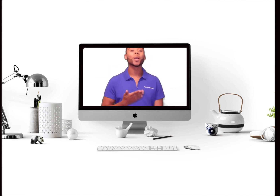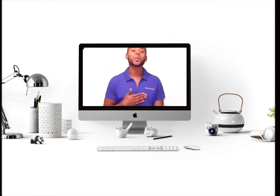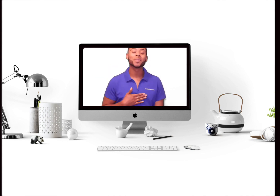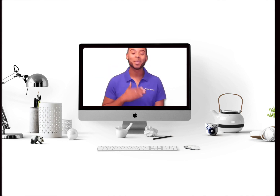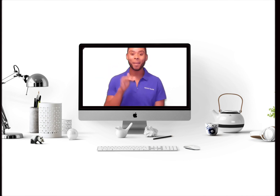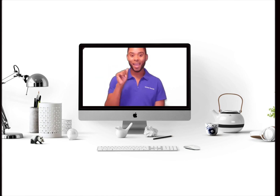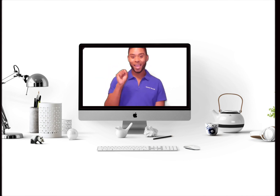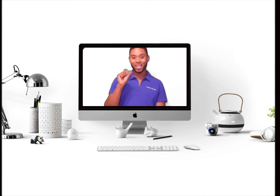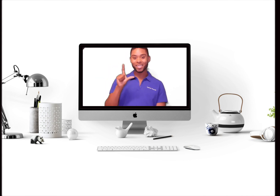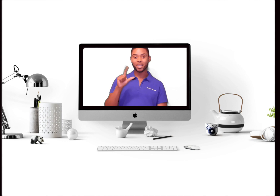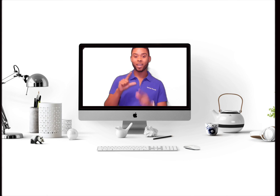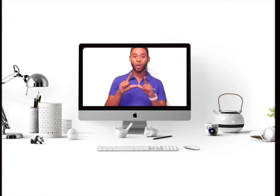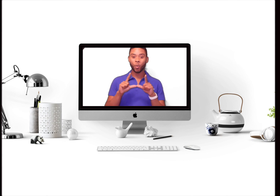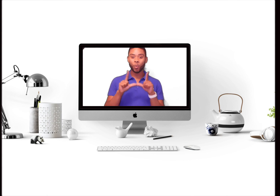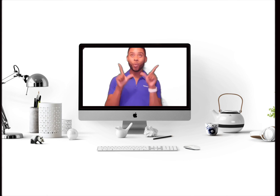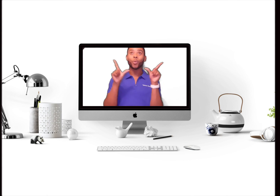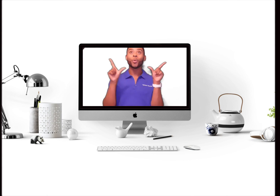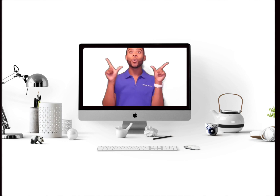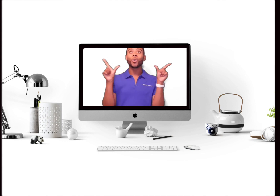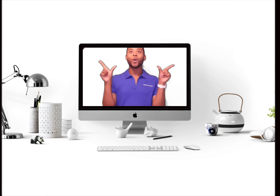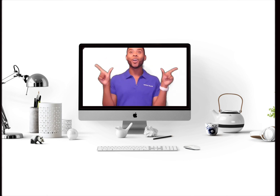Welcome to my ASL vlog.